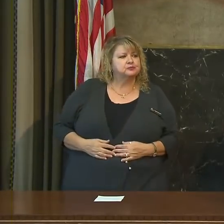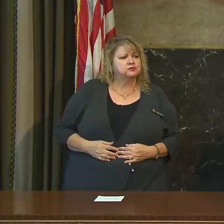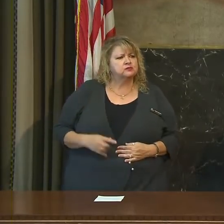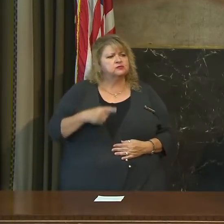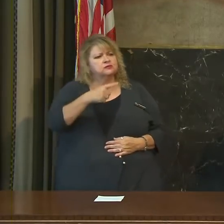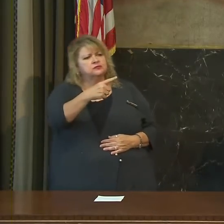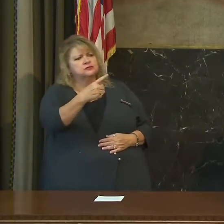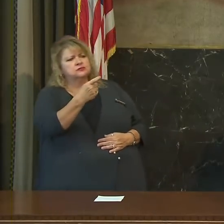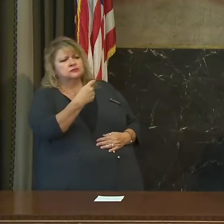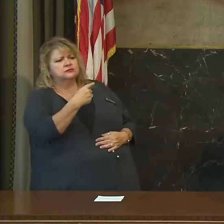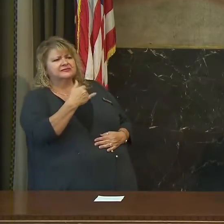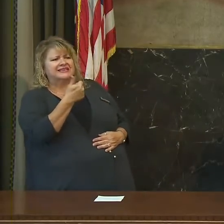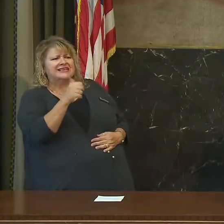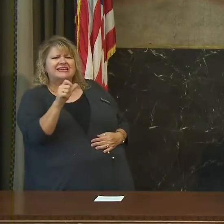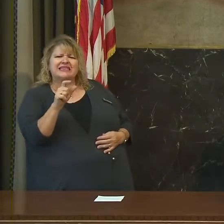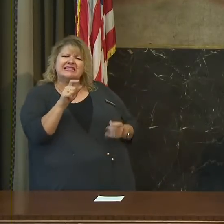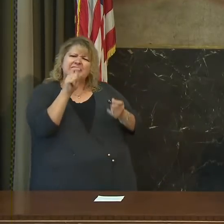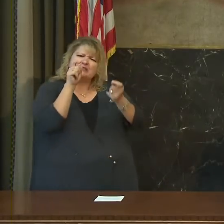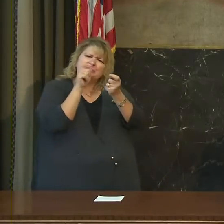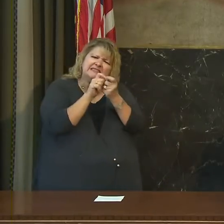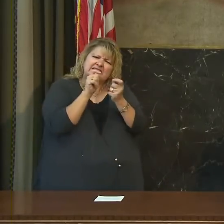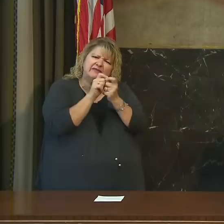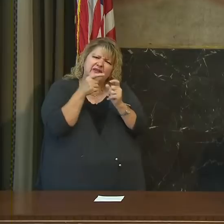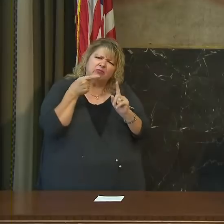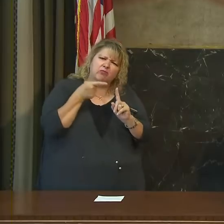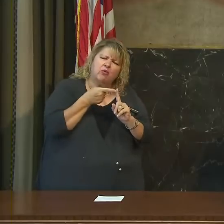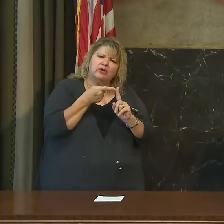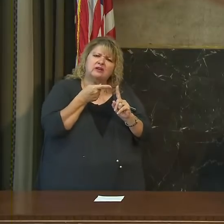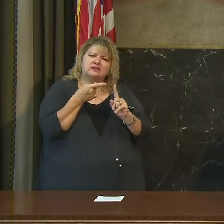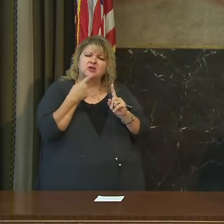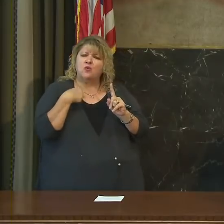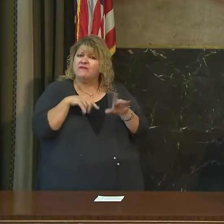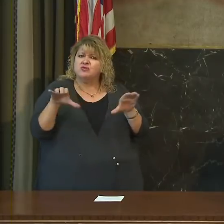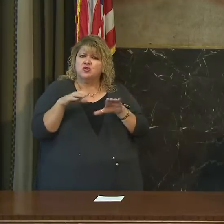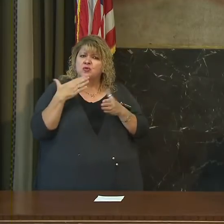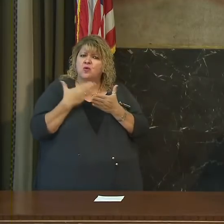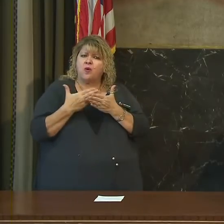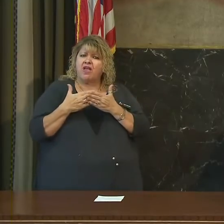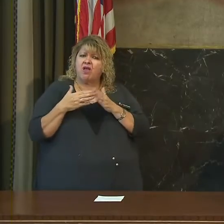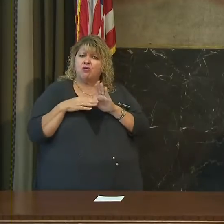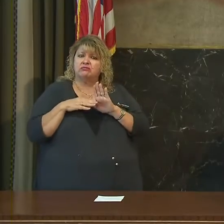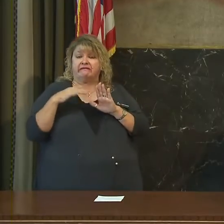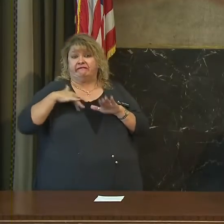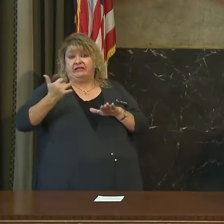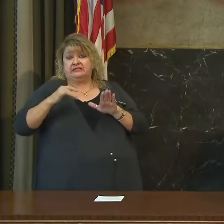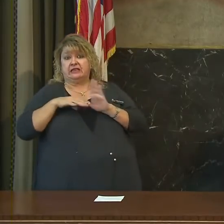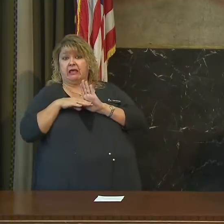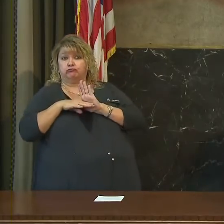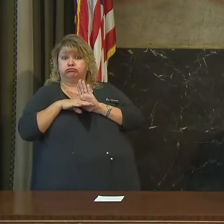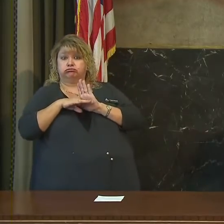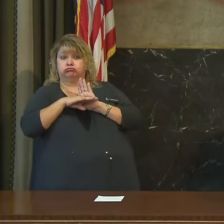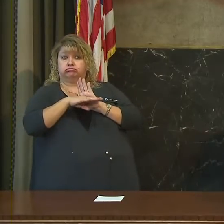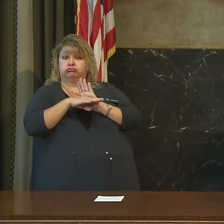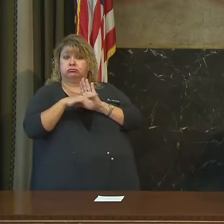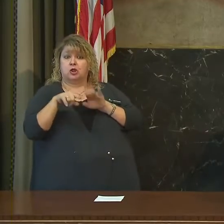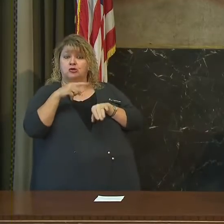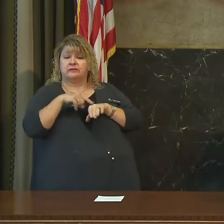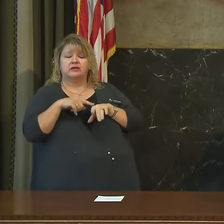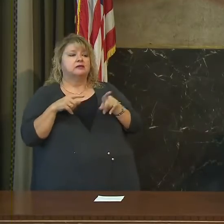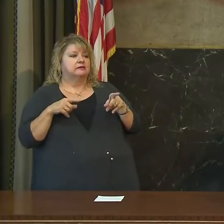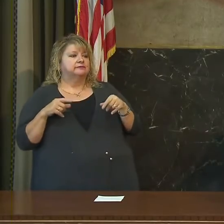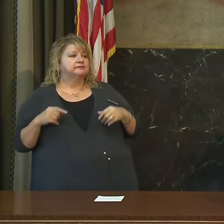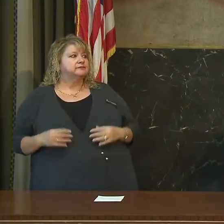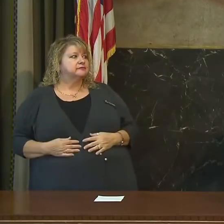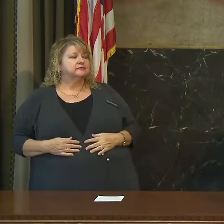to specifically? Because, I mean, we seem like we have been doing so well for such a long time. It's attributed